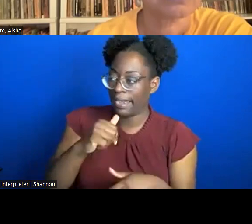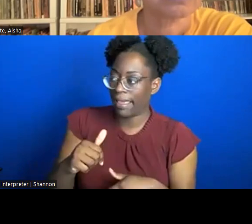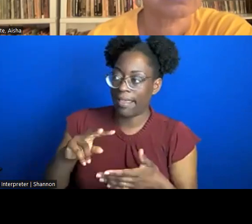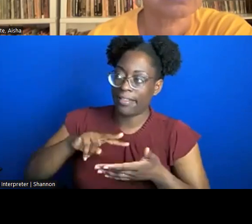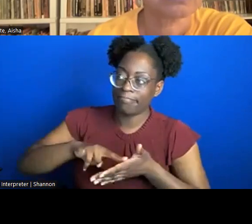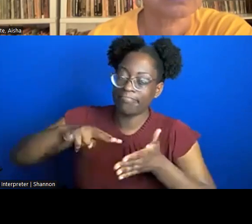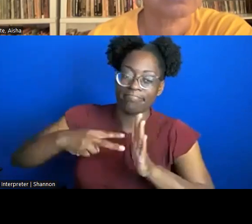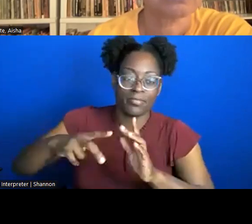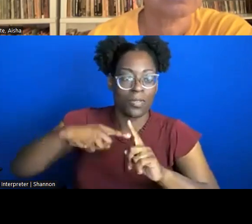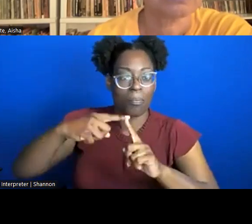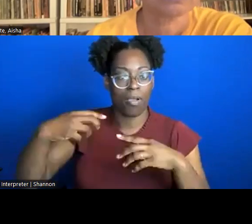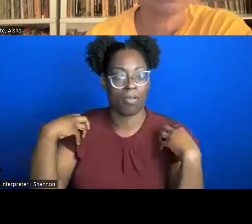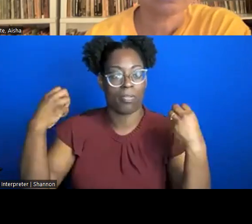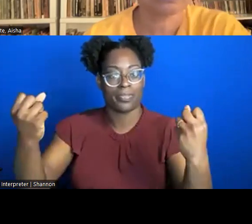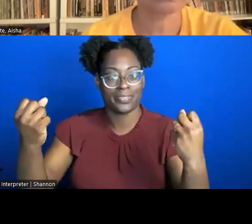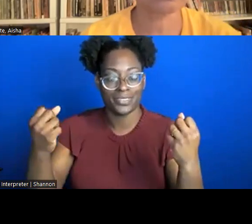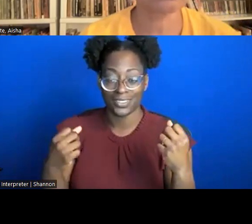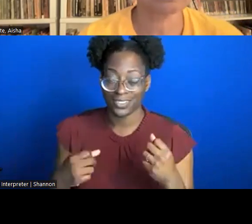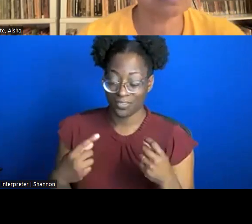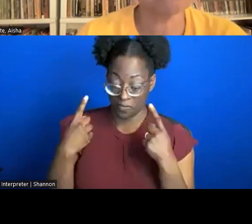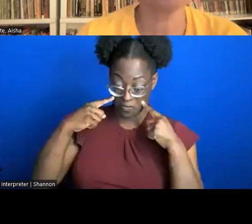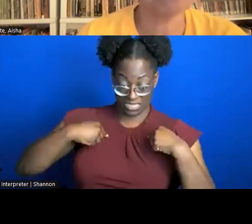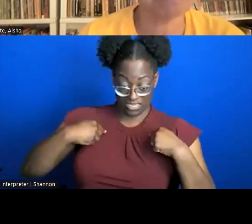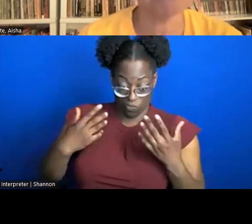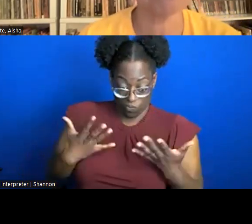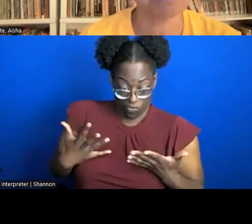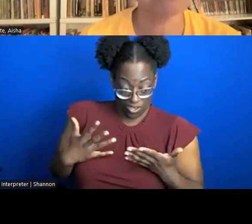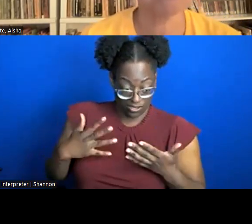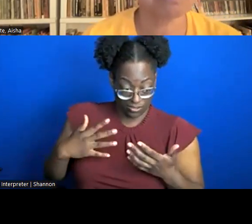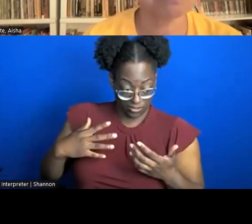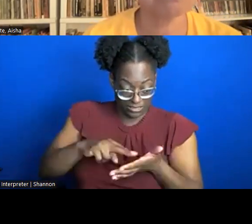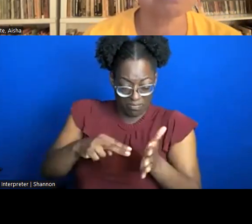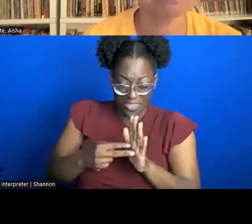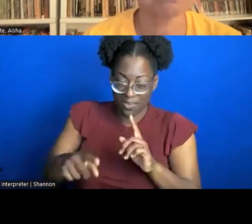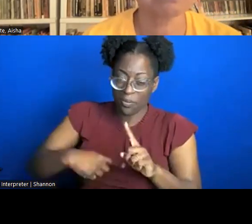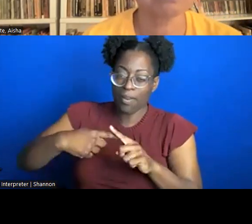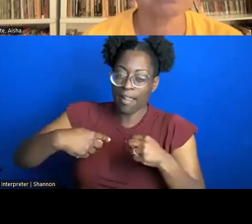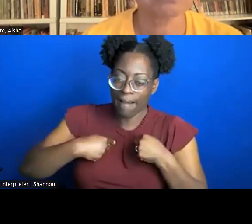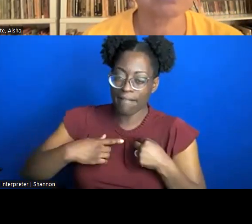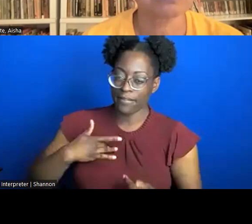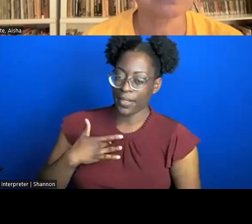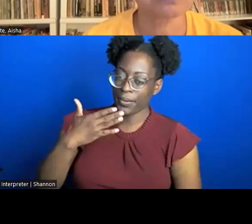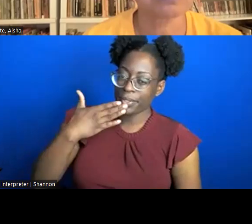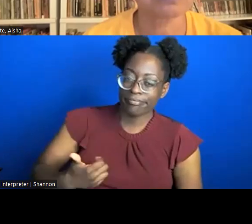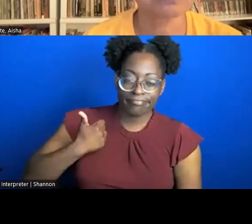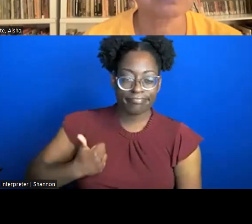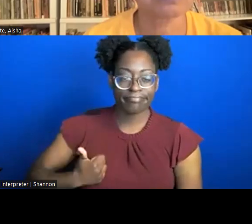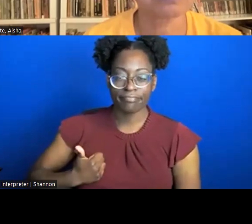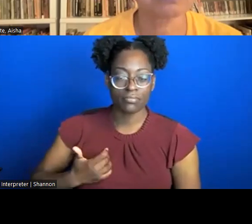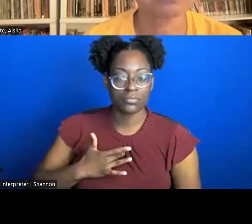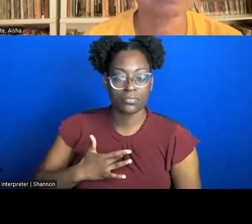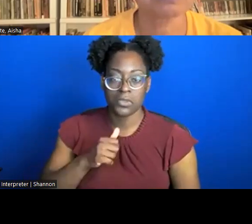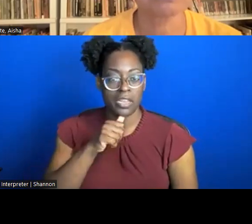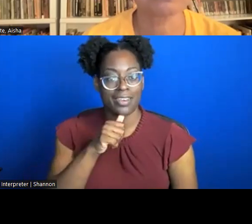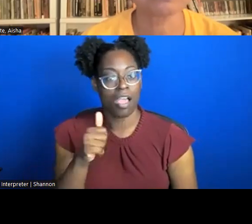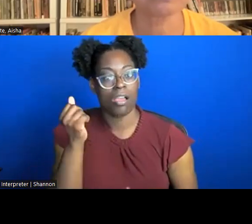my physical fitness, like what does it mean to actually feel good, right? What does it mean for me to actually thrive, right? That sometimes without defining that for ourselves, it can be very